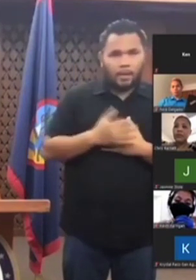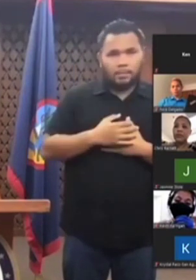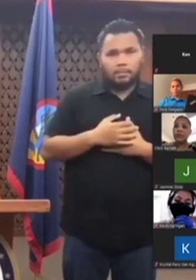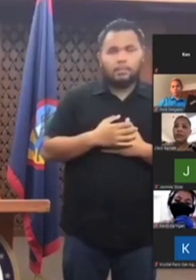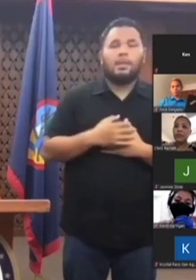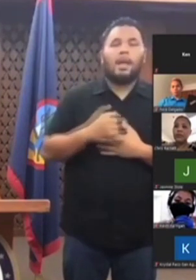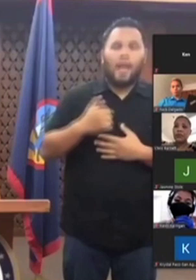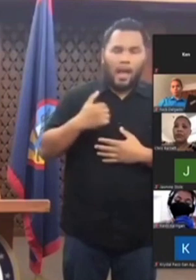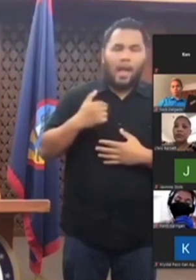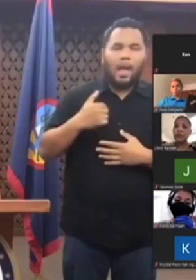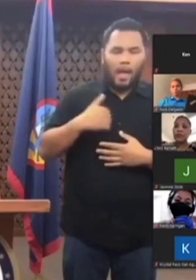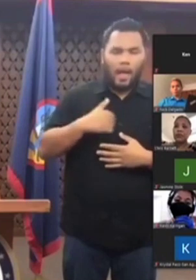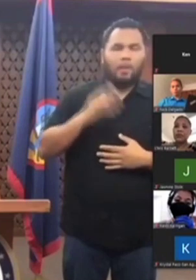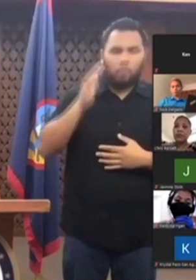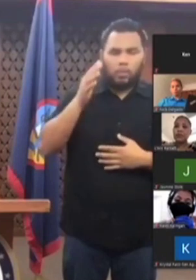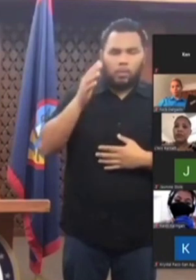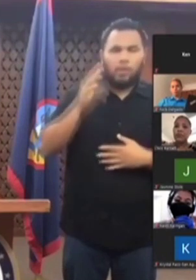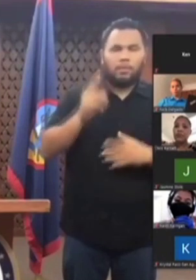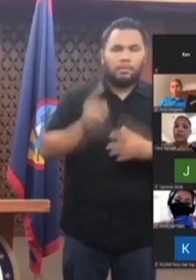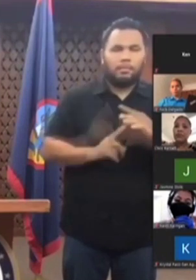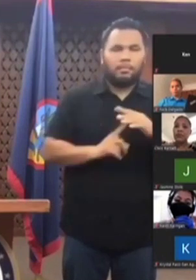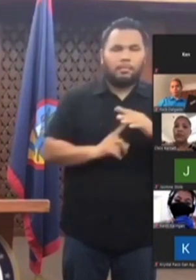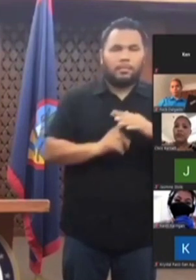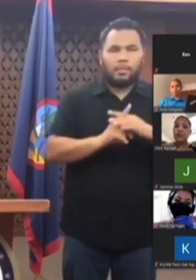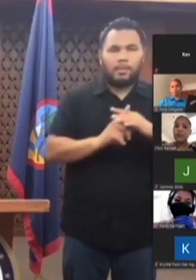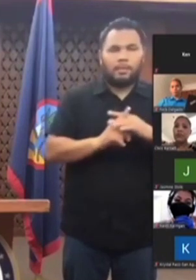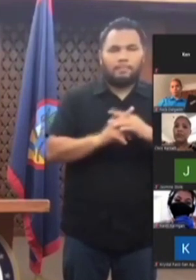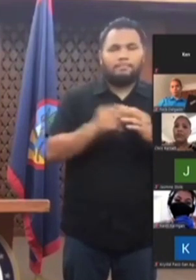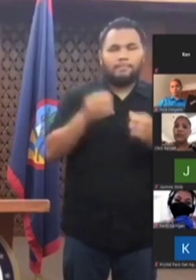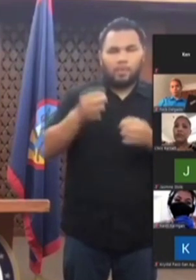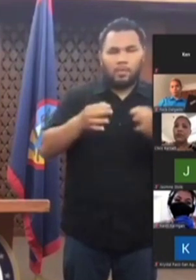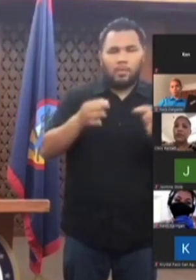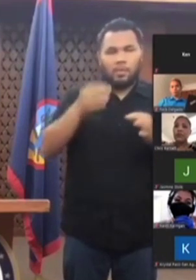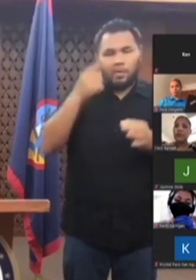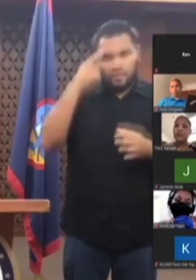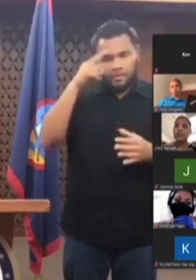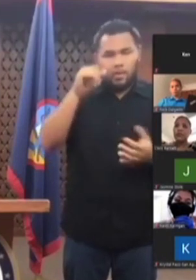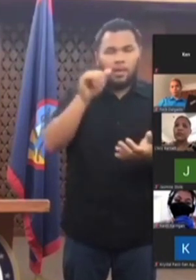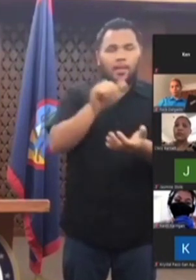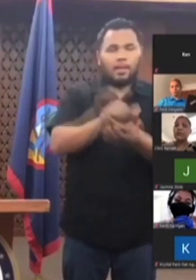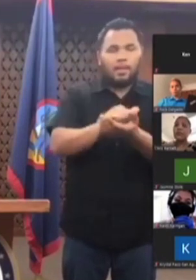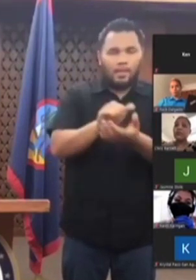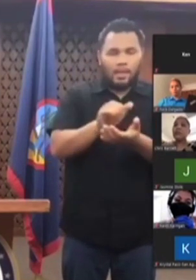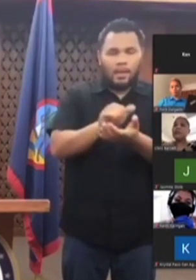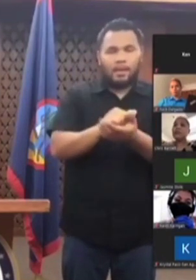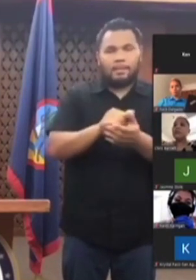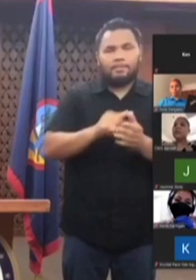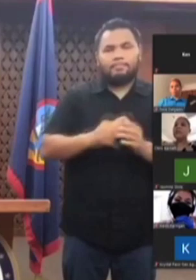be appearing in court for that matter. No word on when that court hearing will take place.